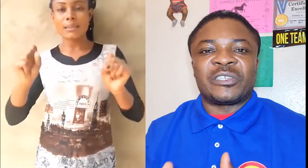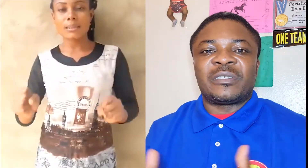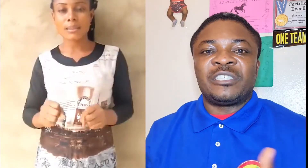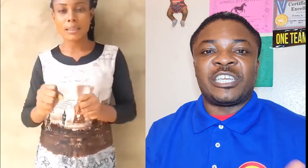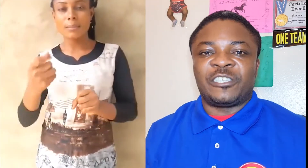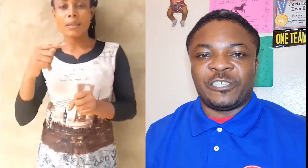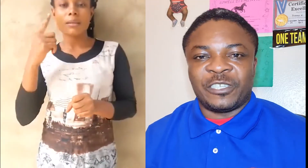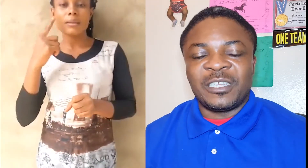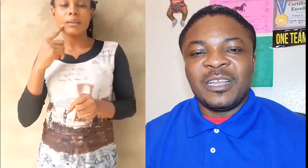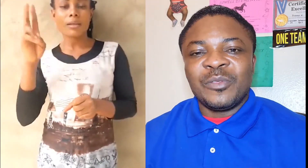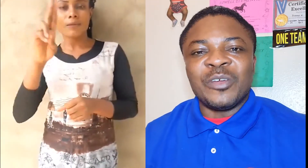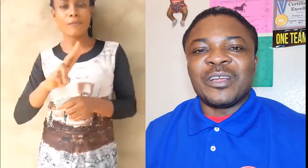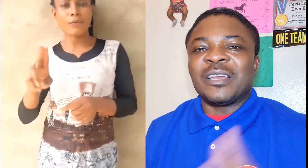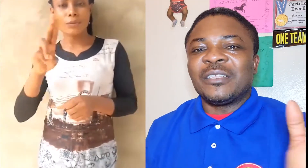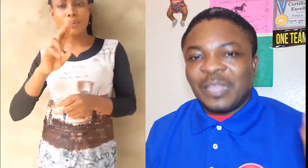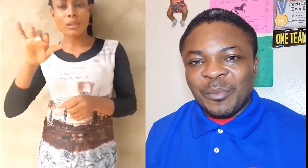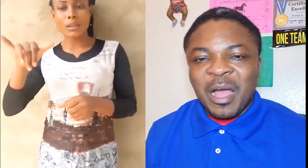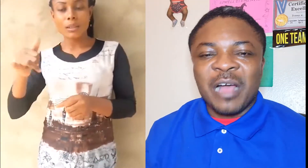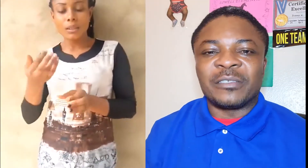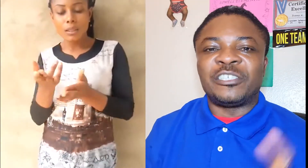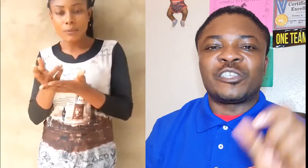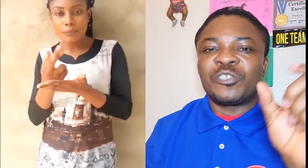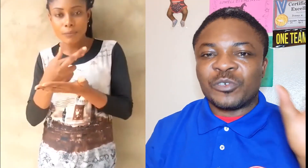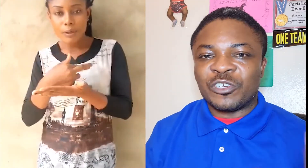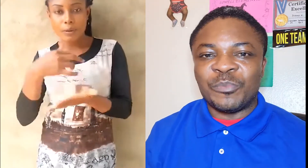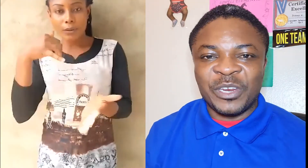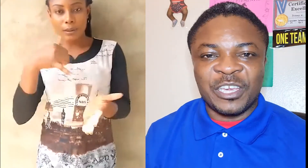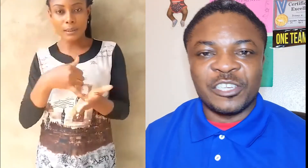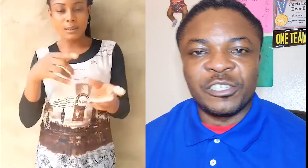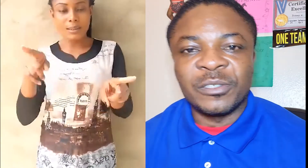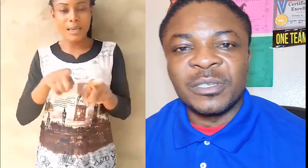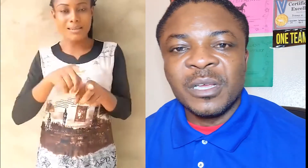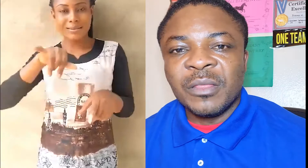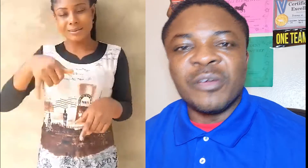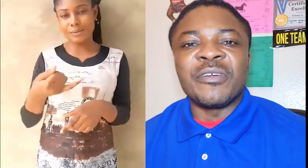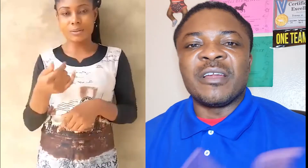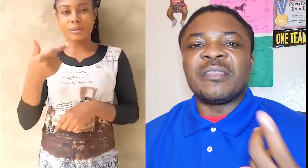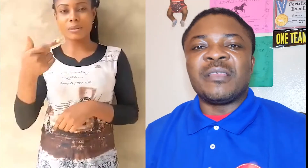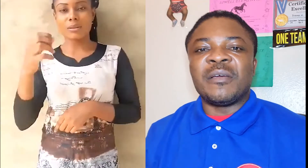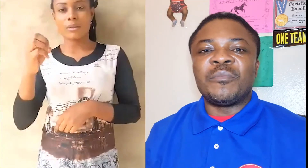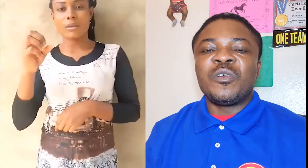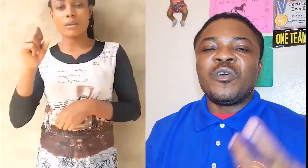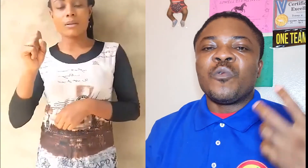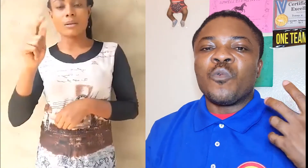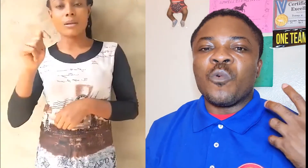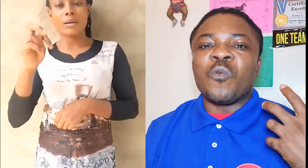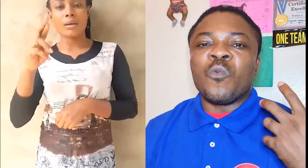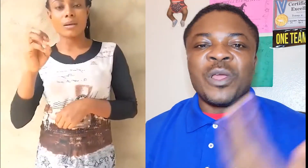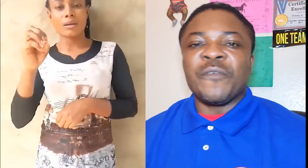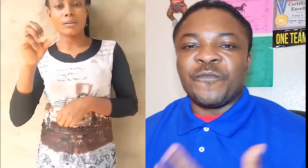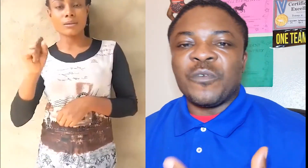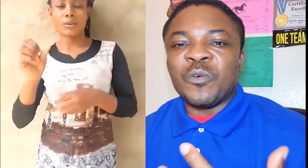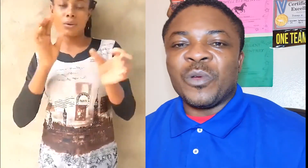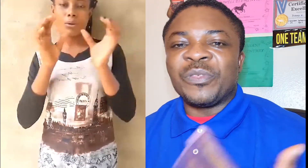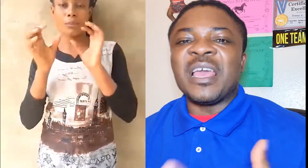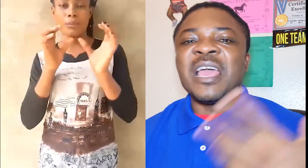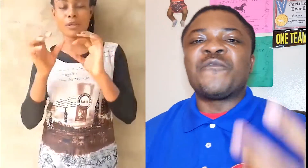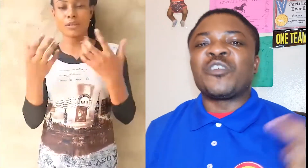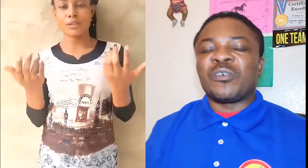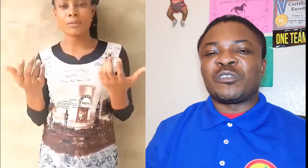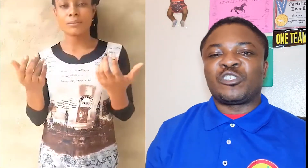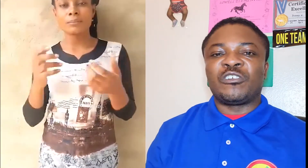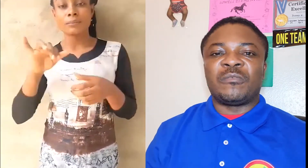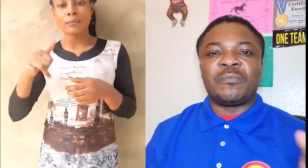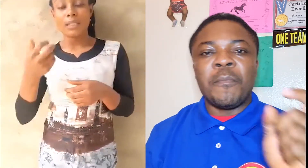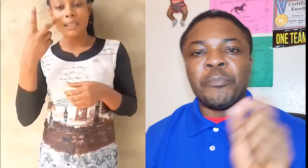as just gestures. They regarded them as gestural communications. They regarded them with